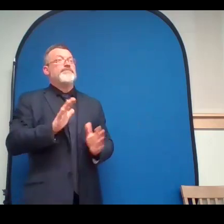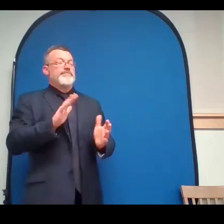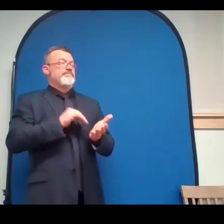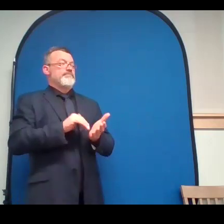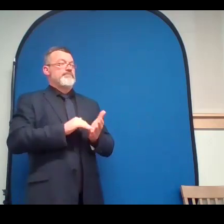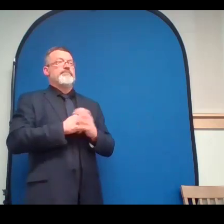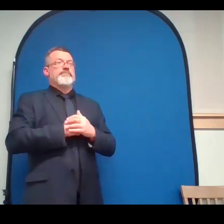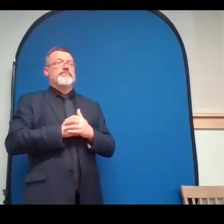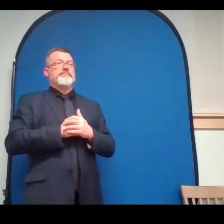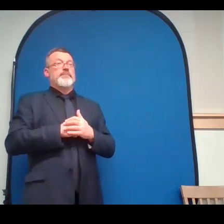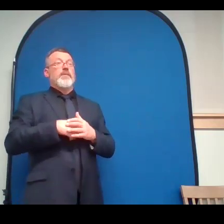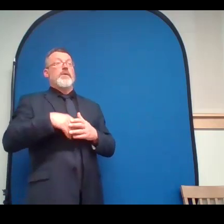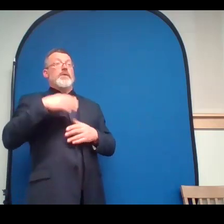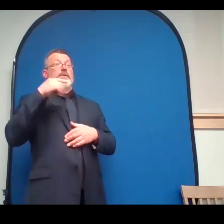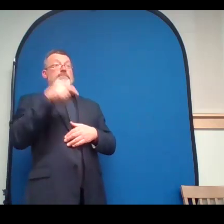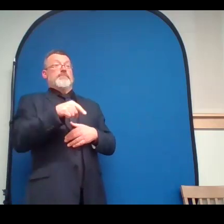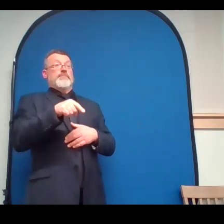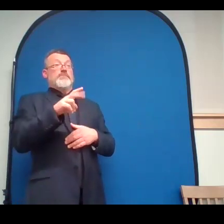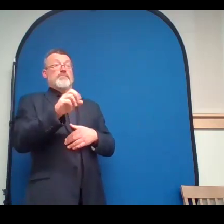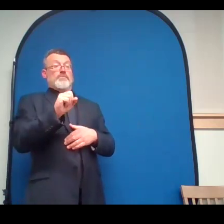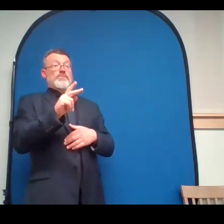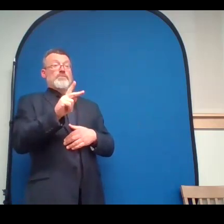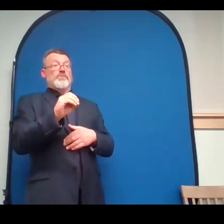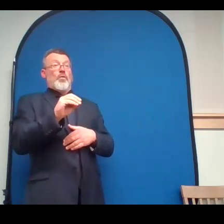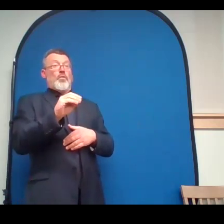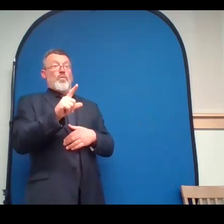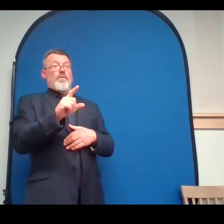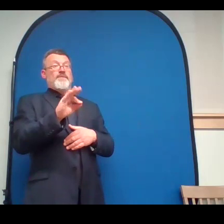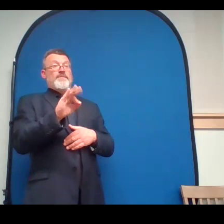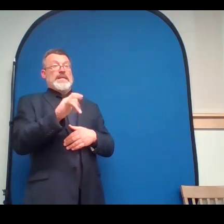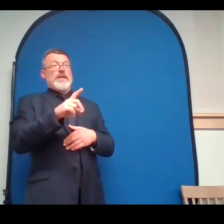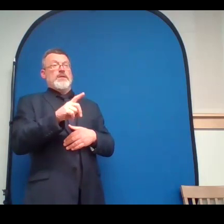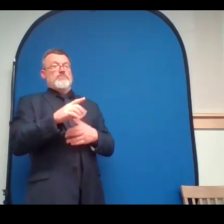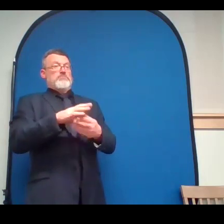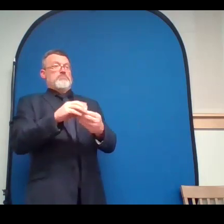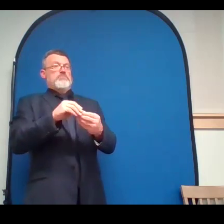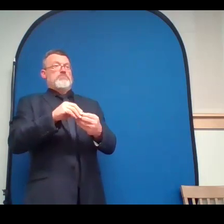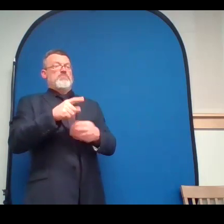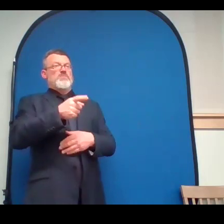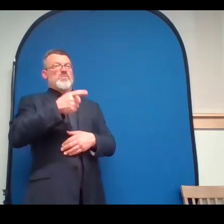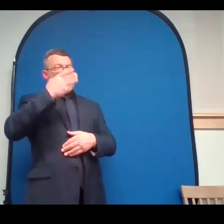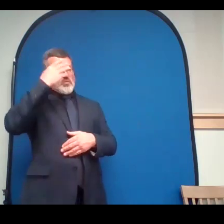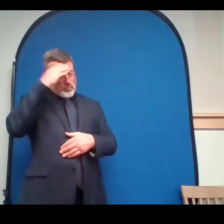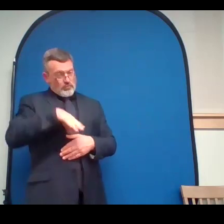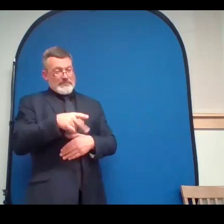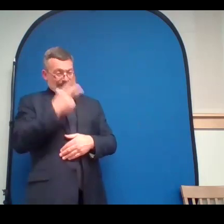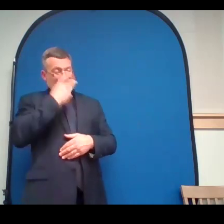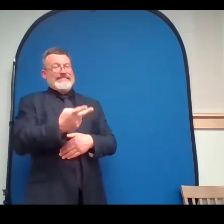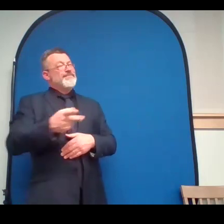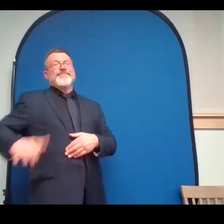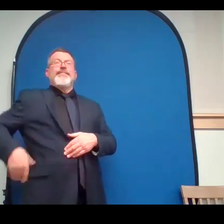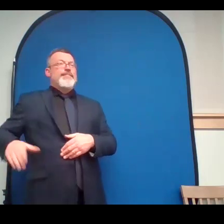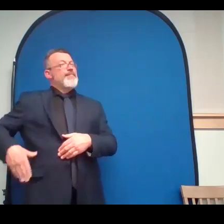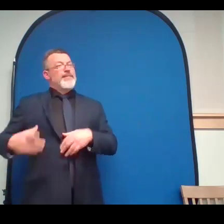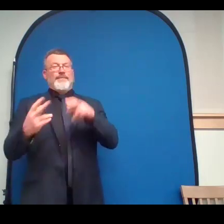Sergeant Schofield has said about it, you know that they never did have face-to-face contact, right? From my understanding that day, they